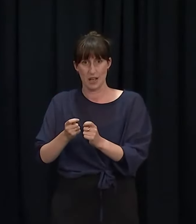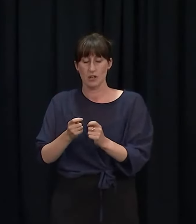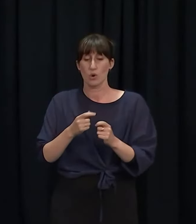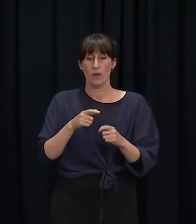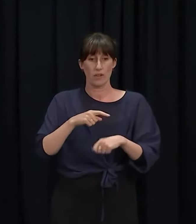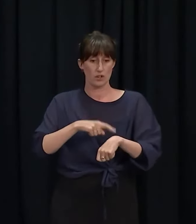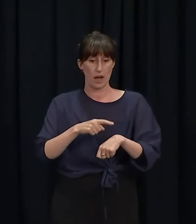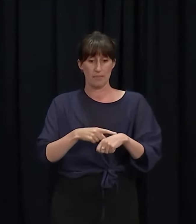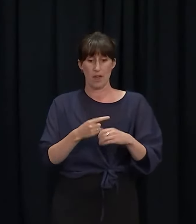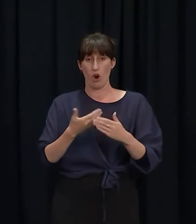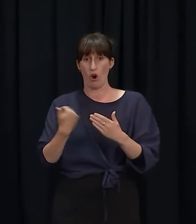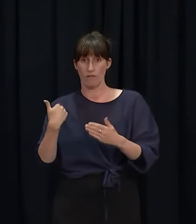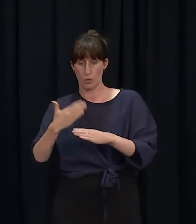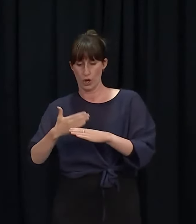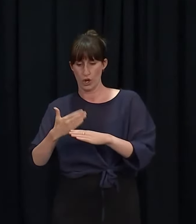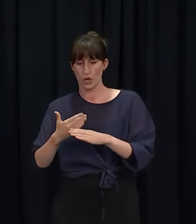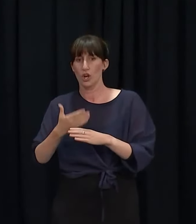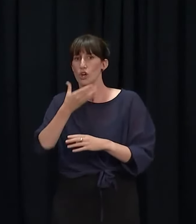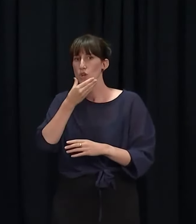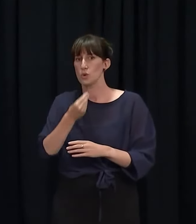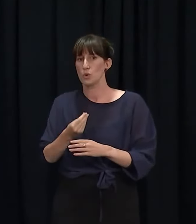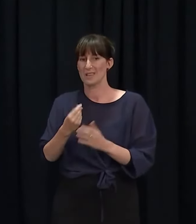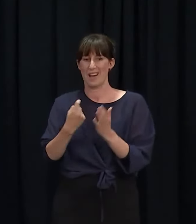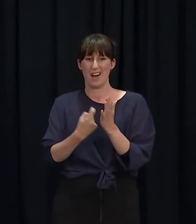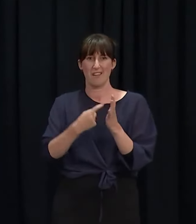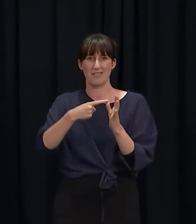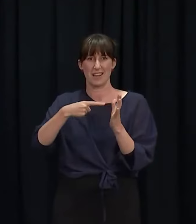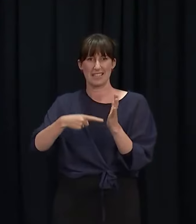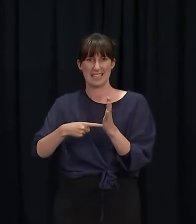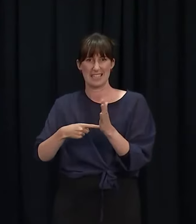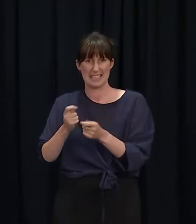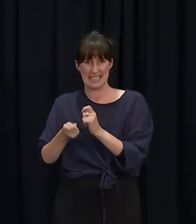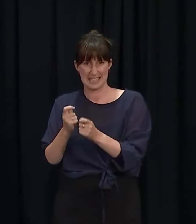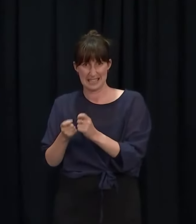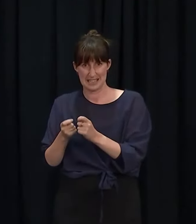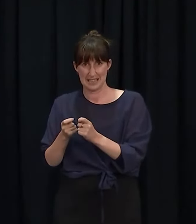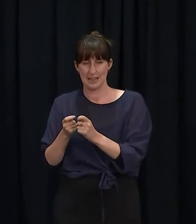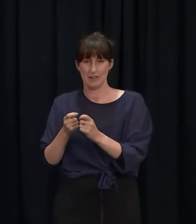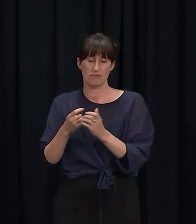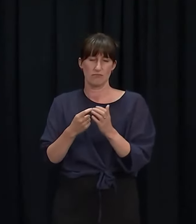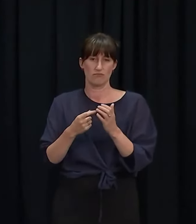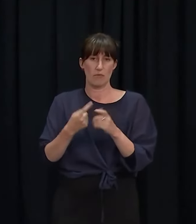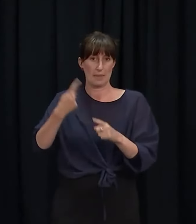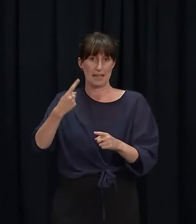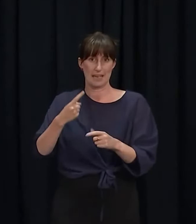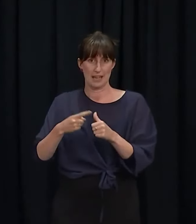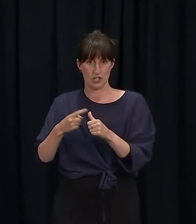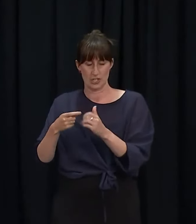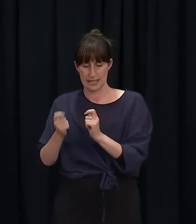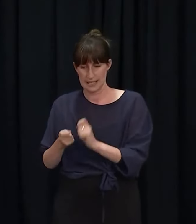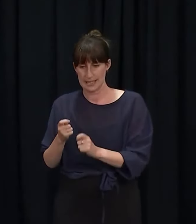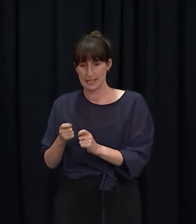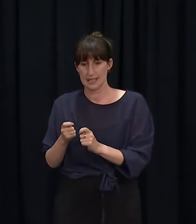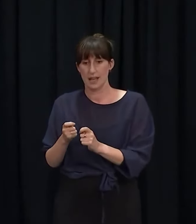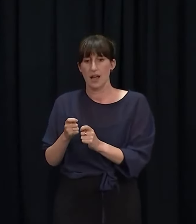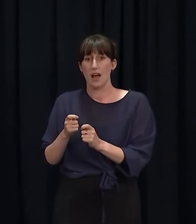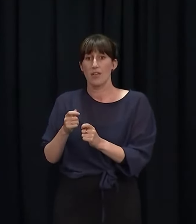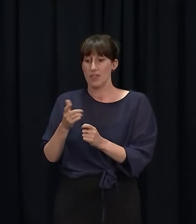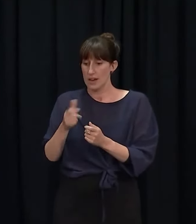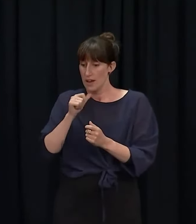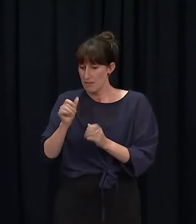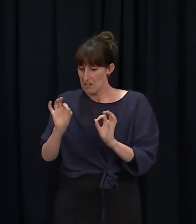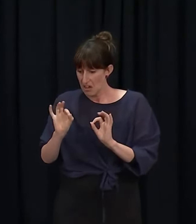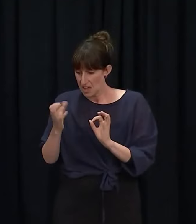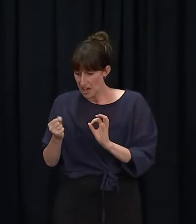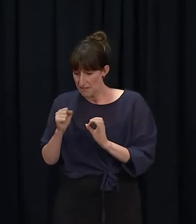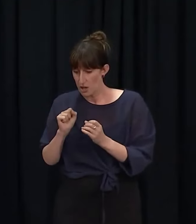of isolation. This will minimise disruption to critical infrastructure and supply chains, helping to keep New Zealand going. But